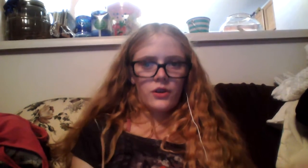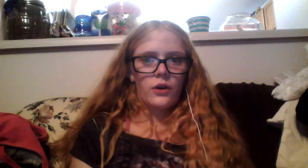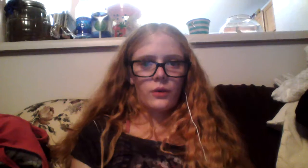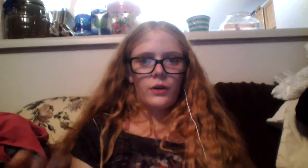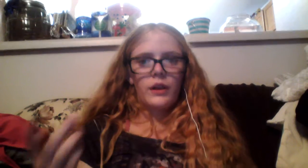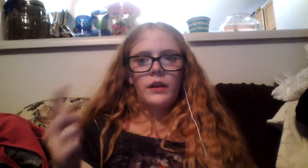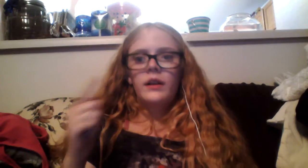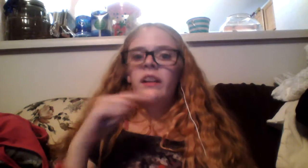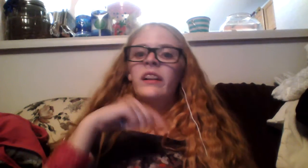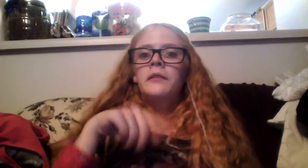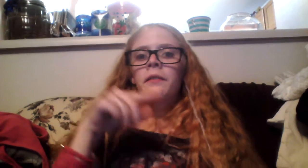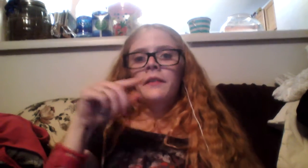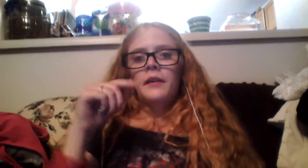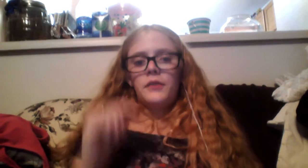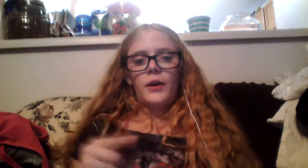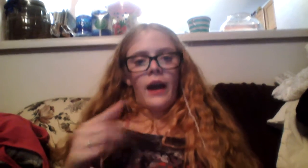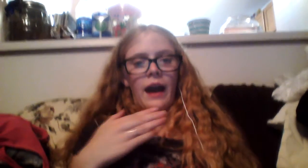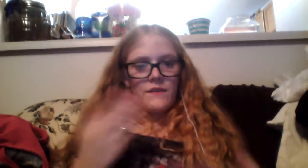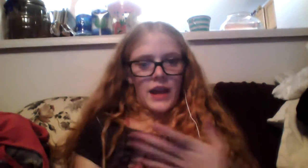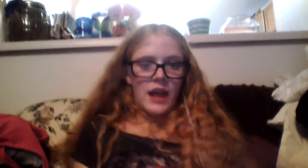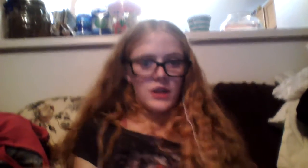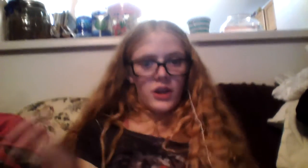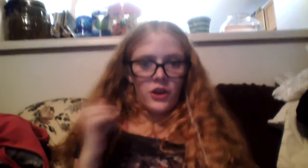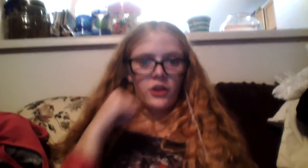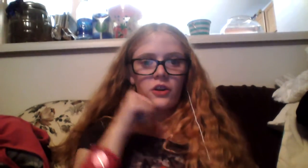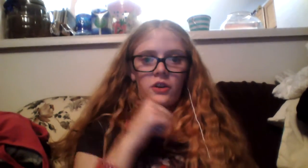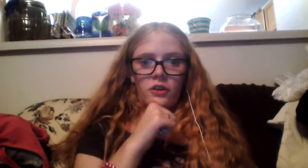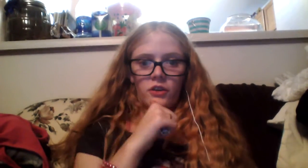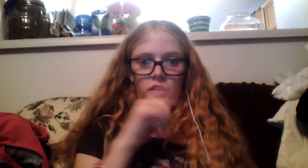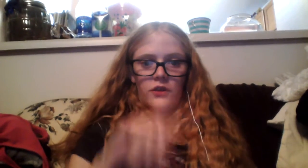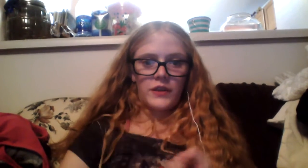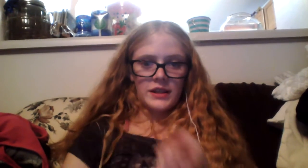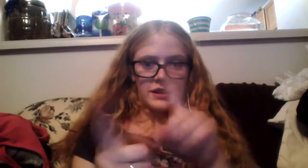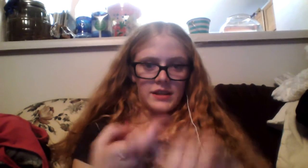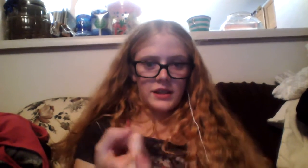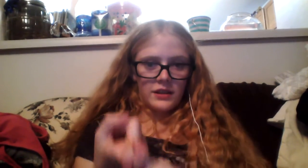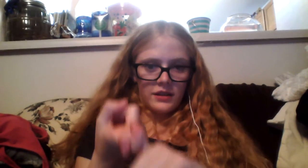wants to know if you have any girlfriends.